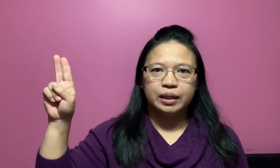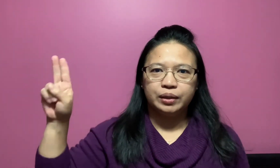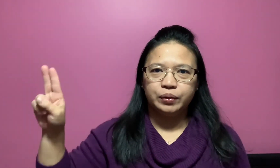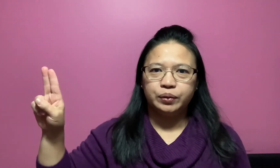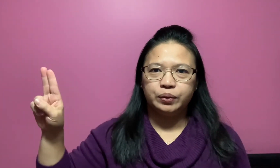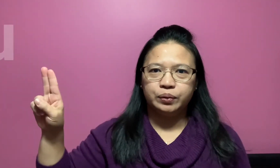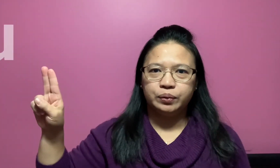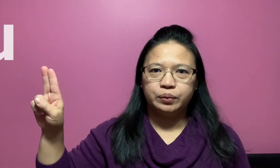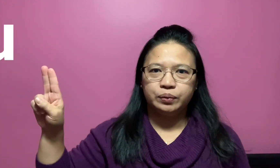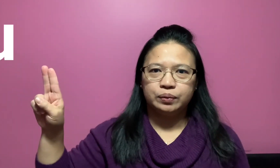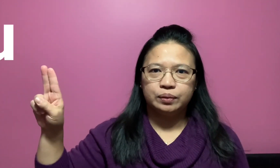U,